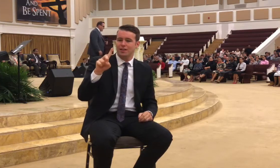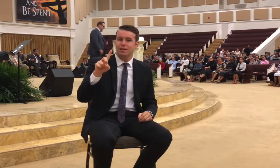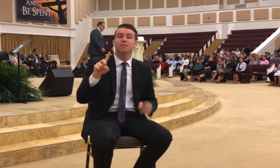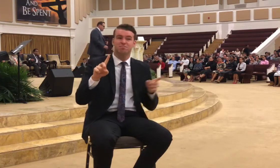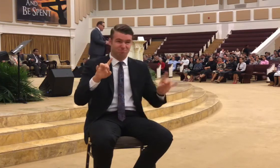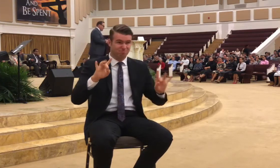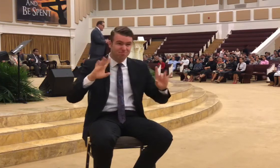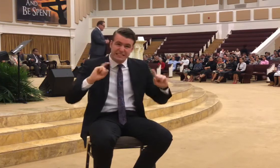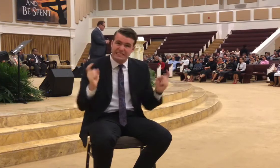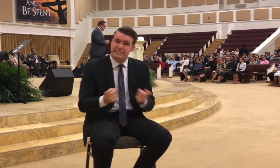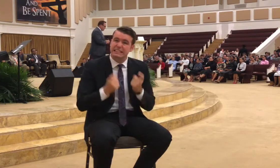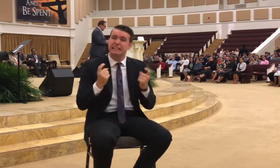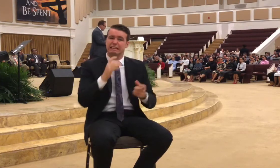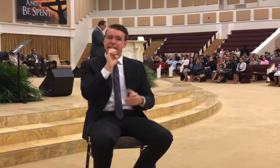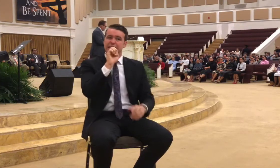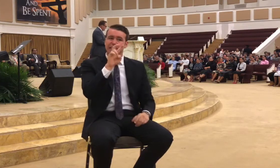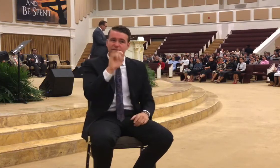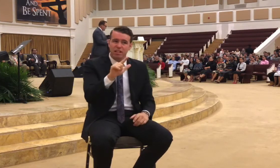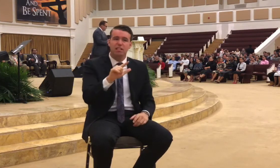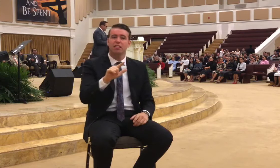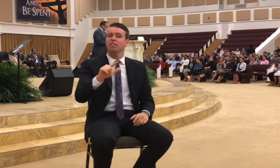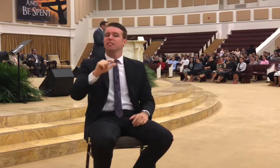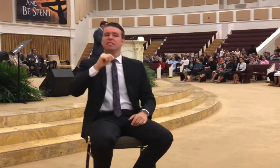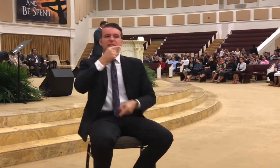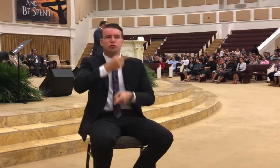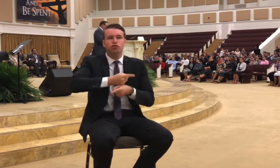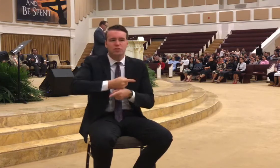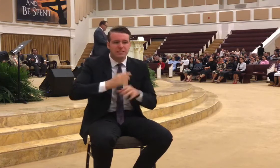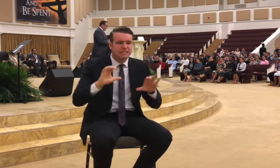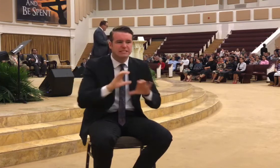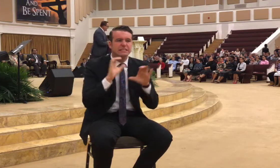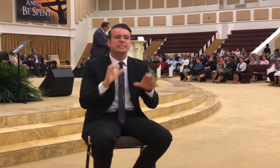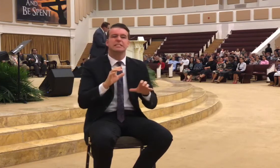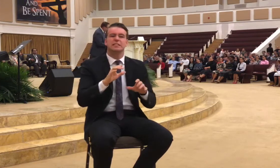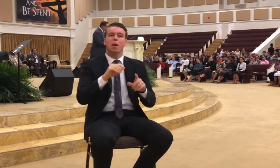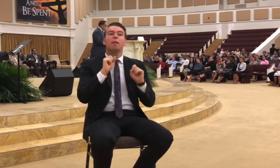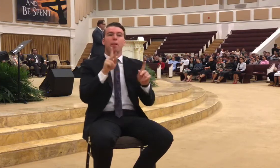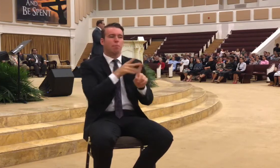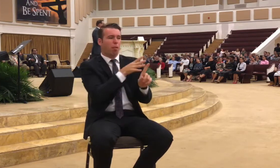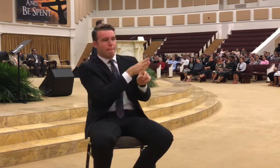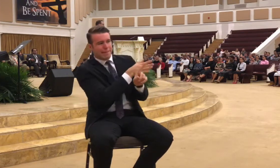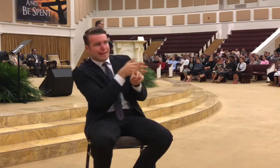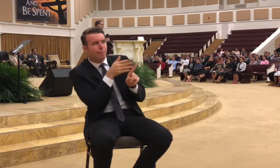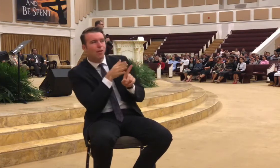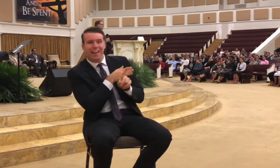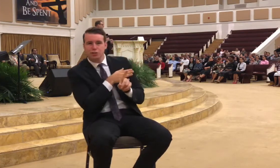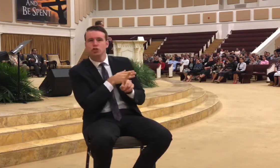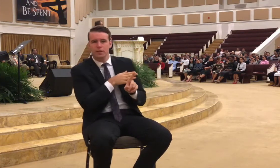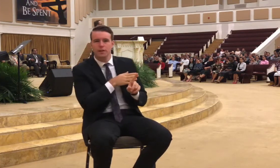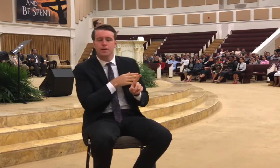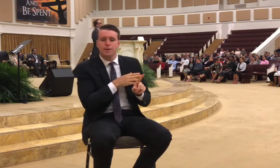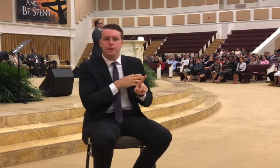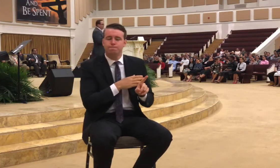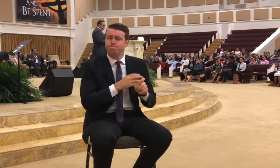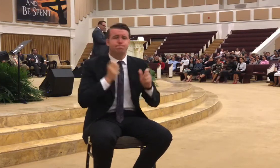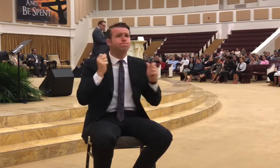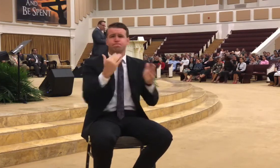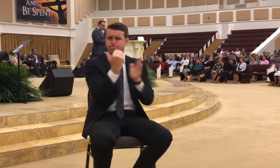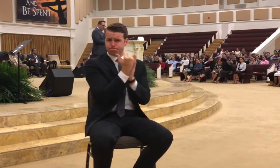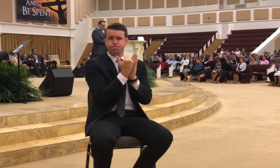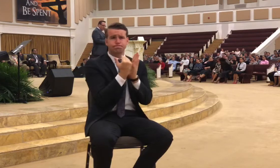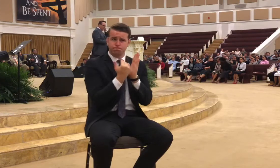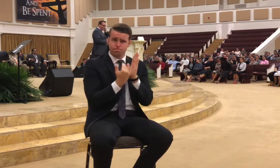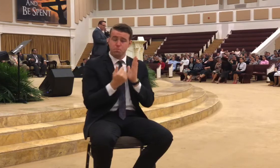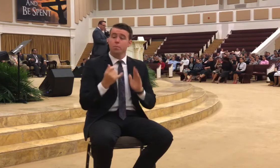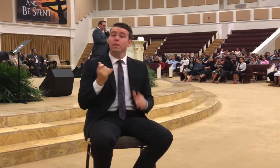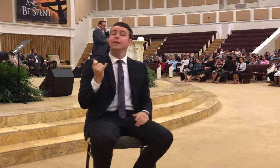is sin, there is evil, there is injustice, there is manipulation, there is, the list goes on. If